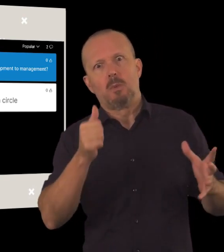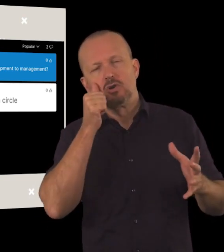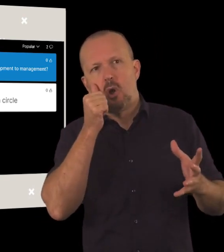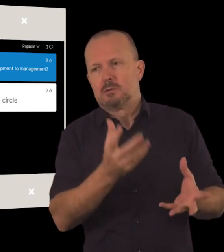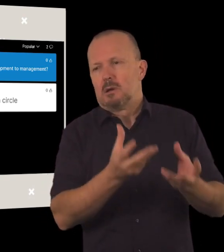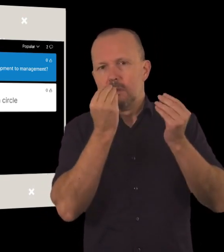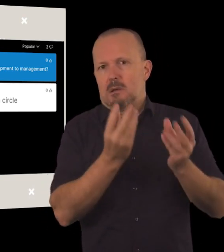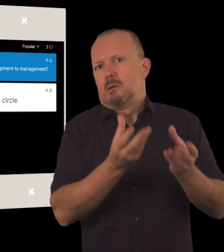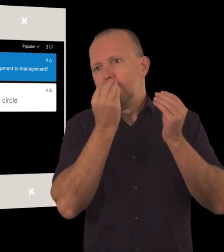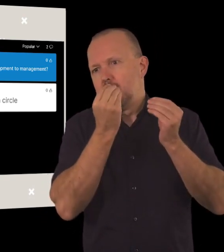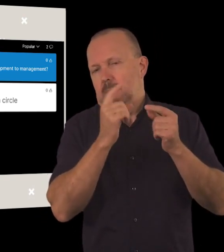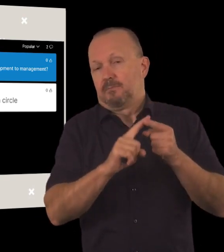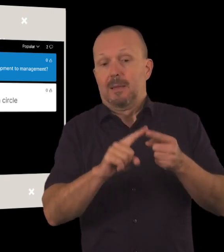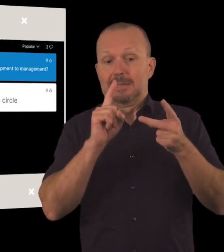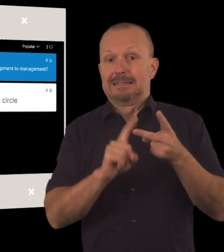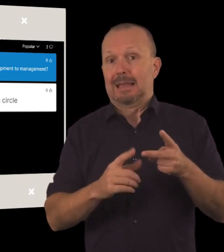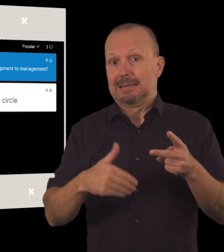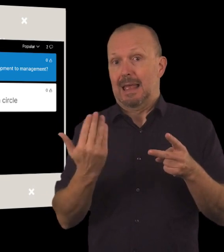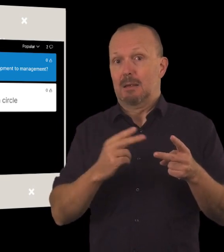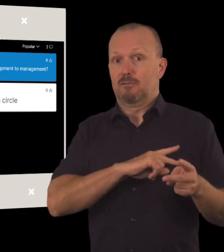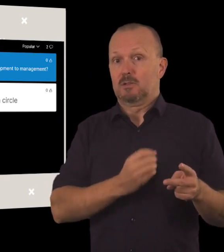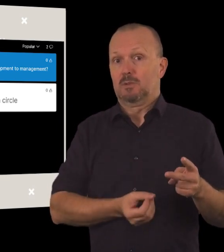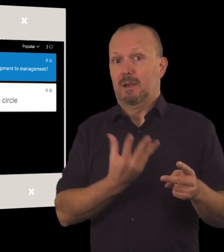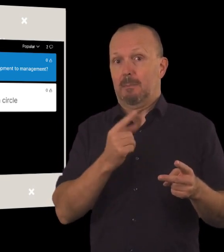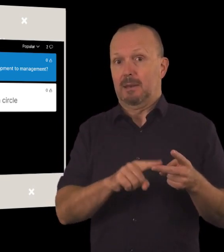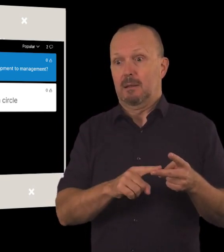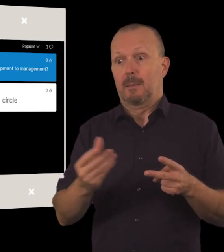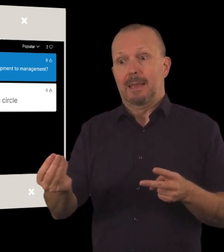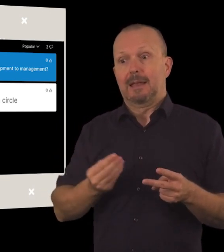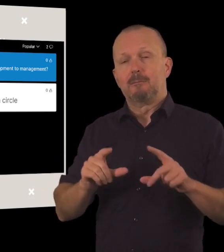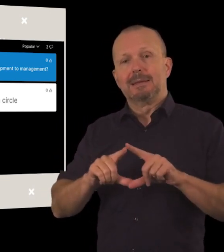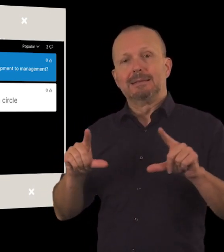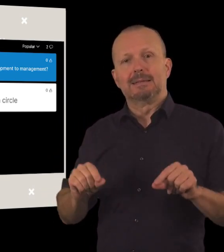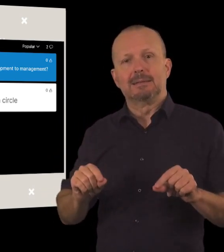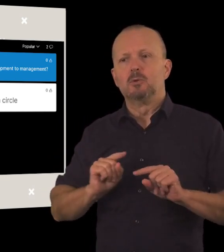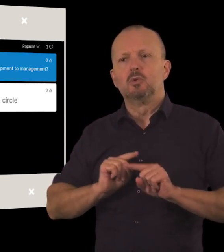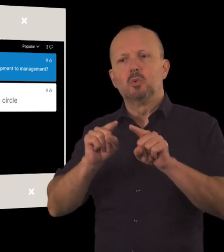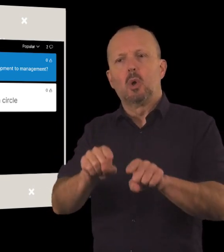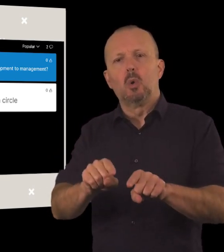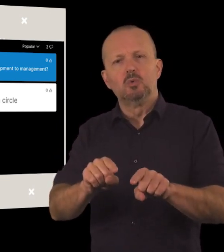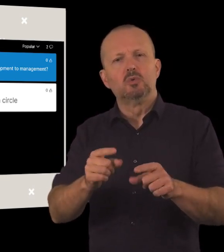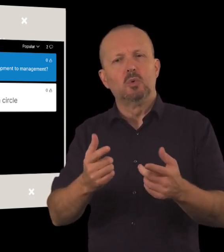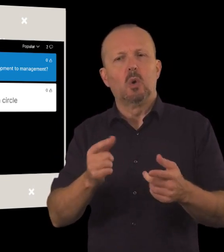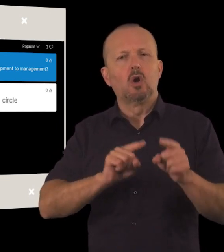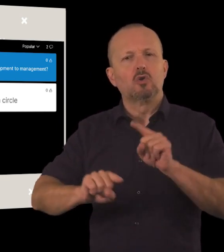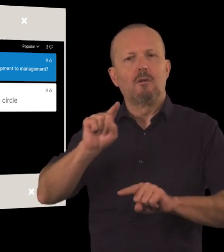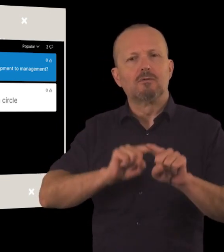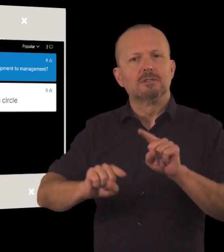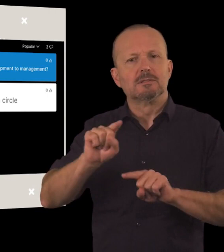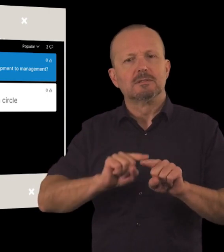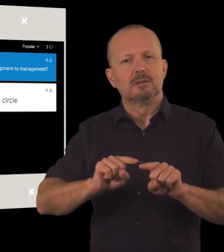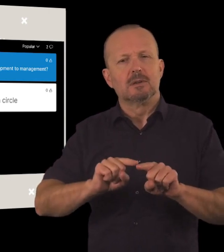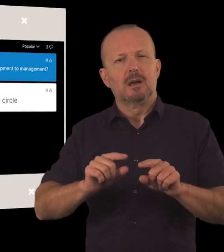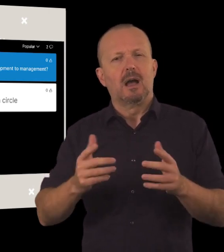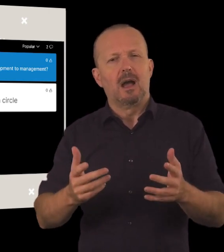got a ticket to go to a Toi Te Kupu conference in Auckland, it was a conference